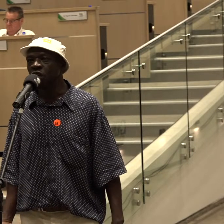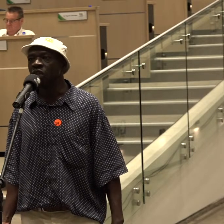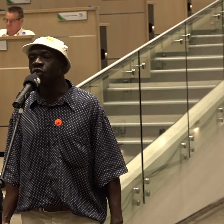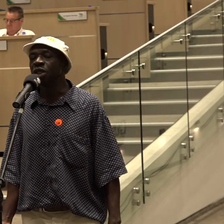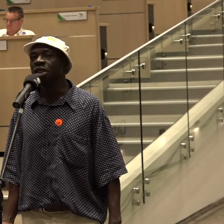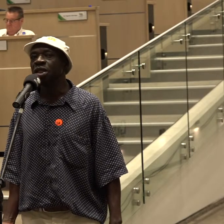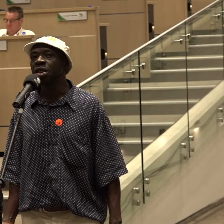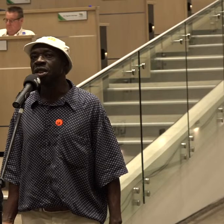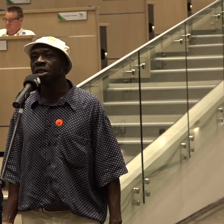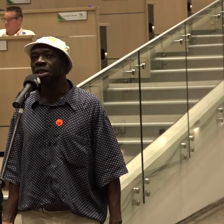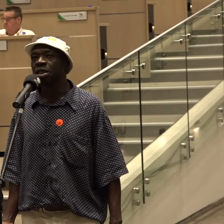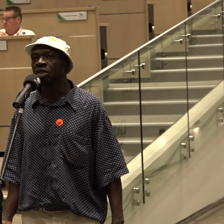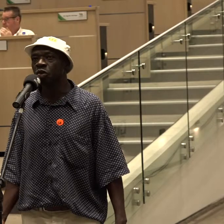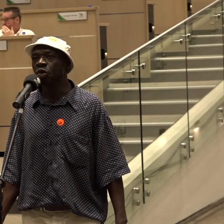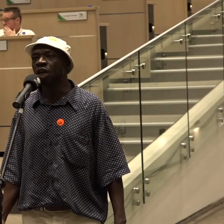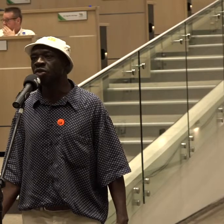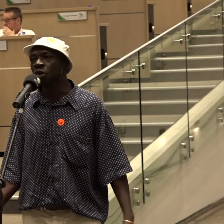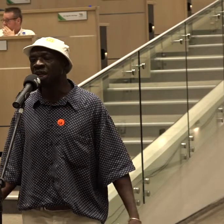foreign